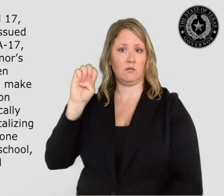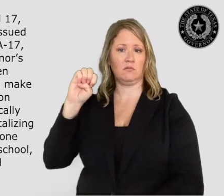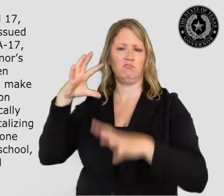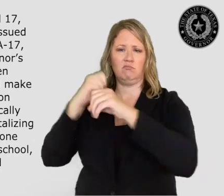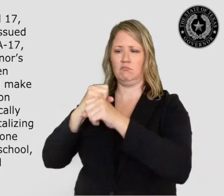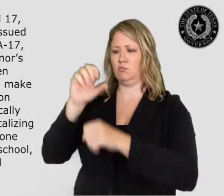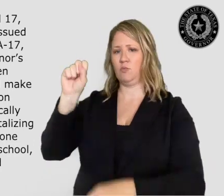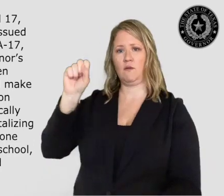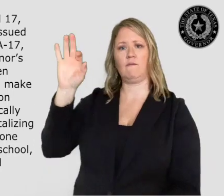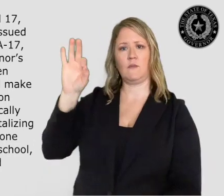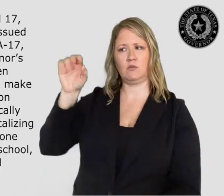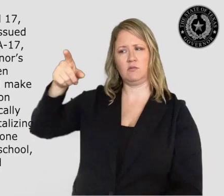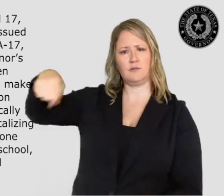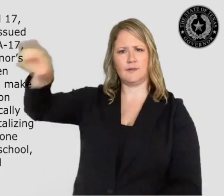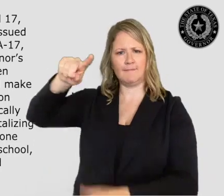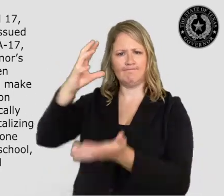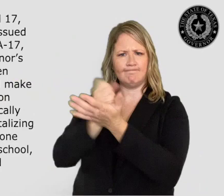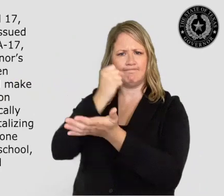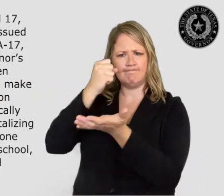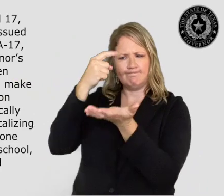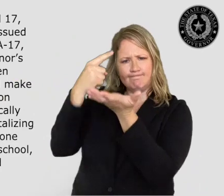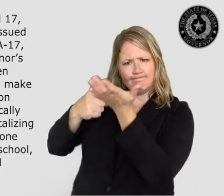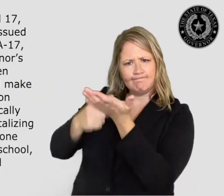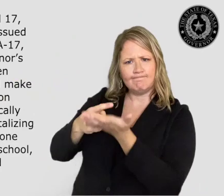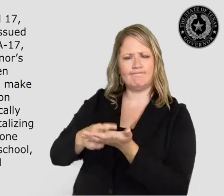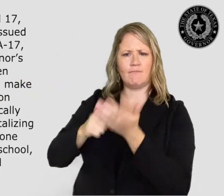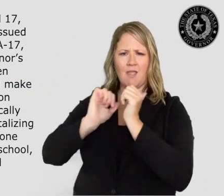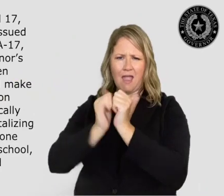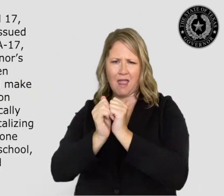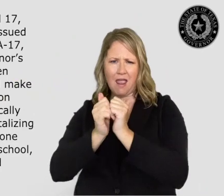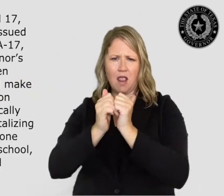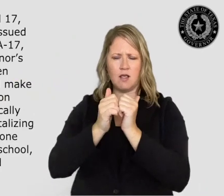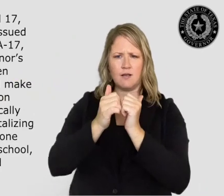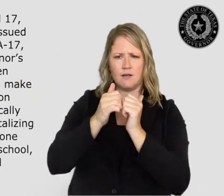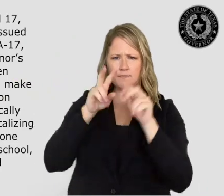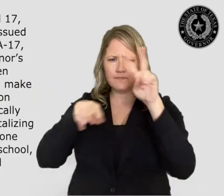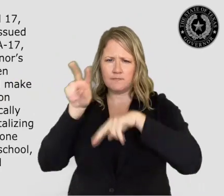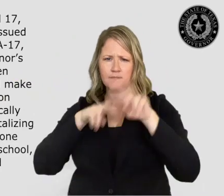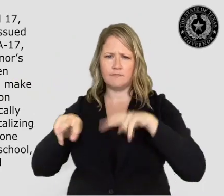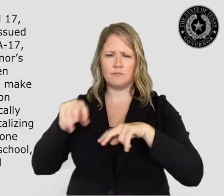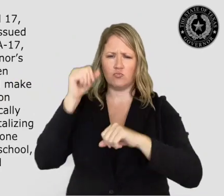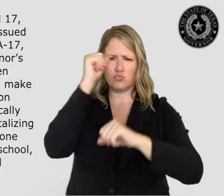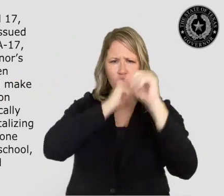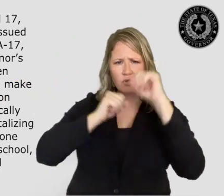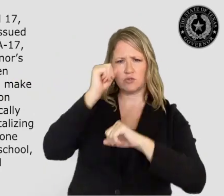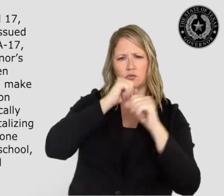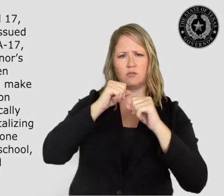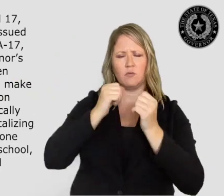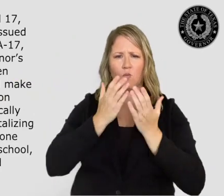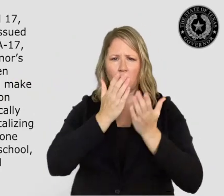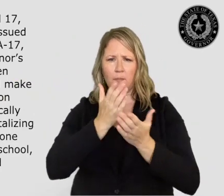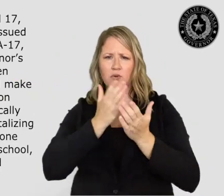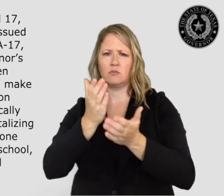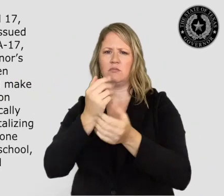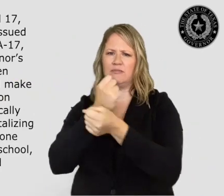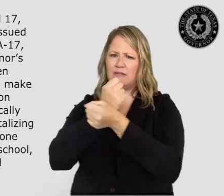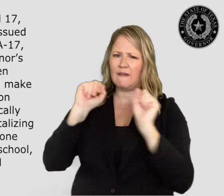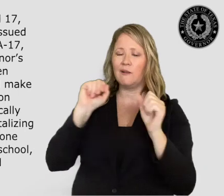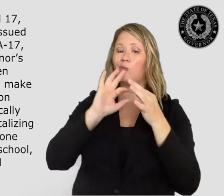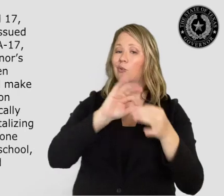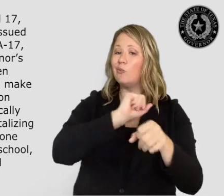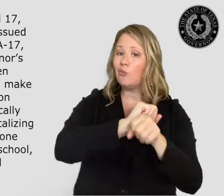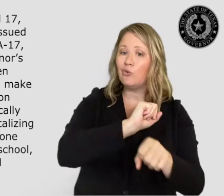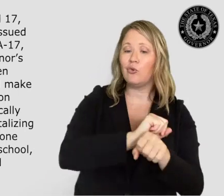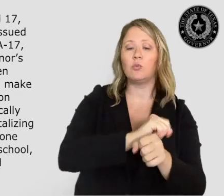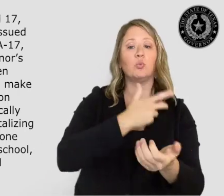Governor's Strike Force to open Texas to study and make recommendations on safely and strategically restarting and